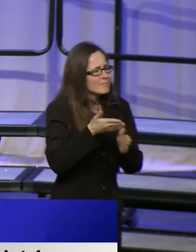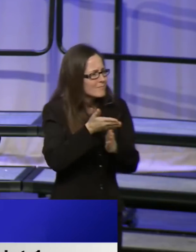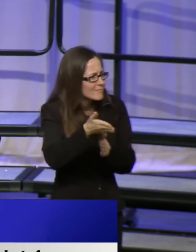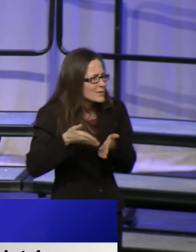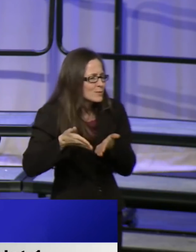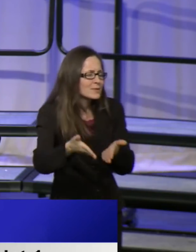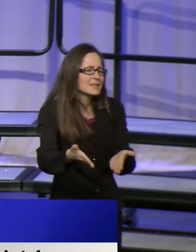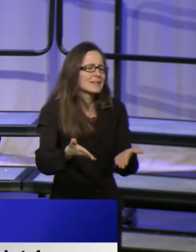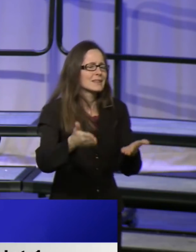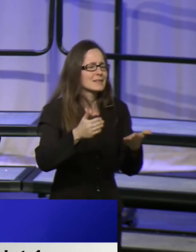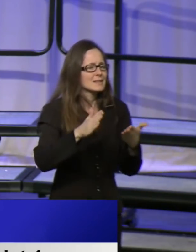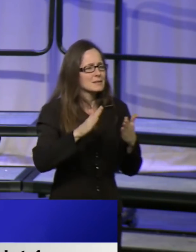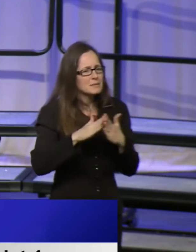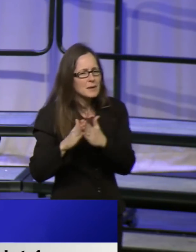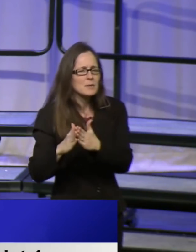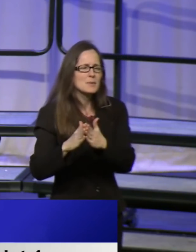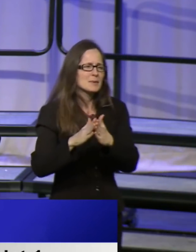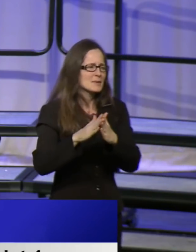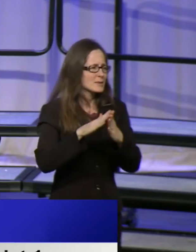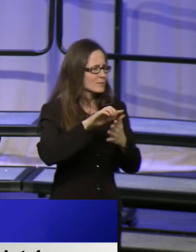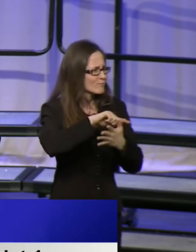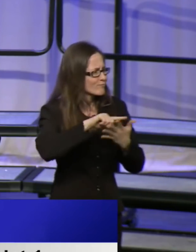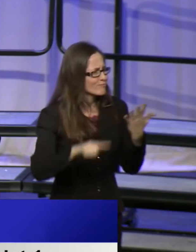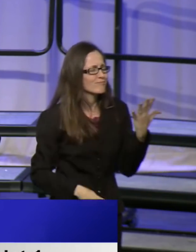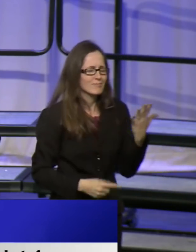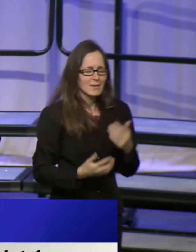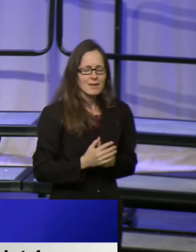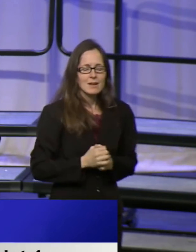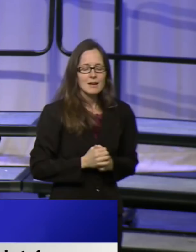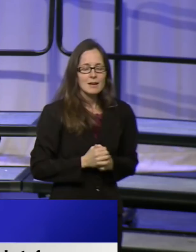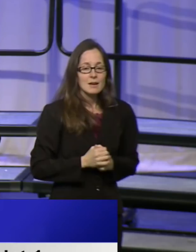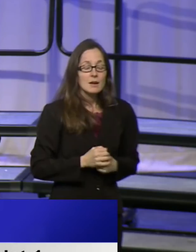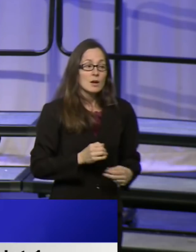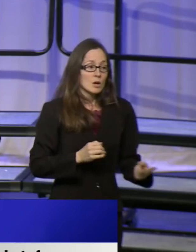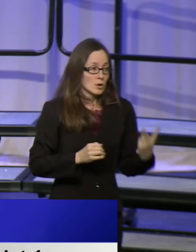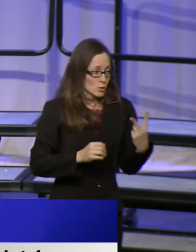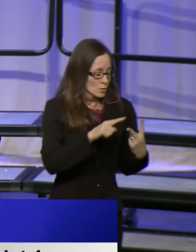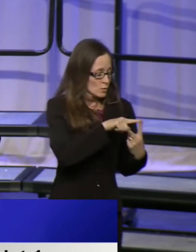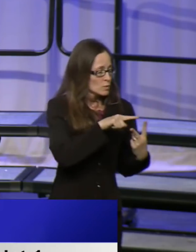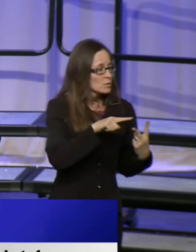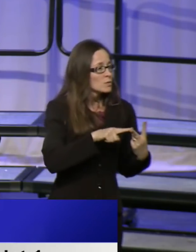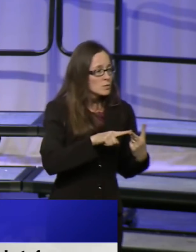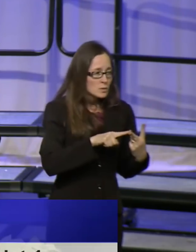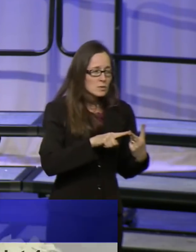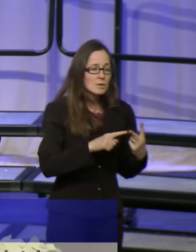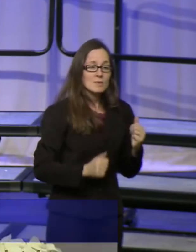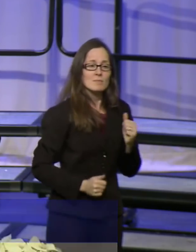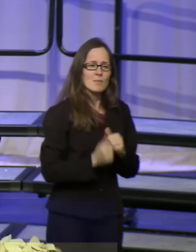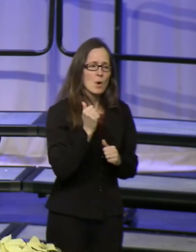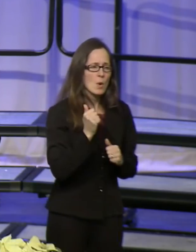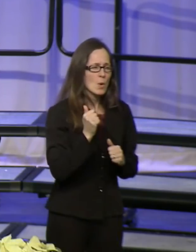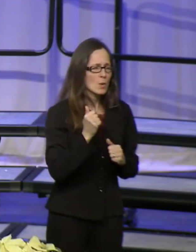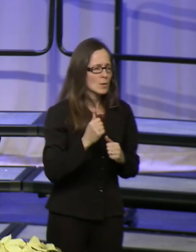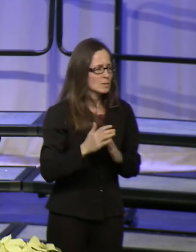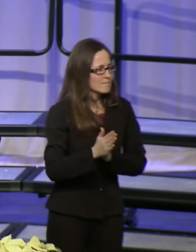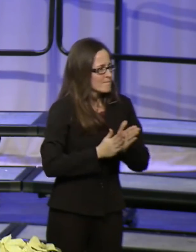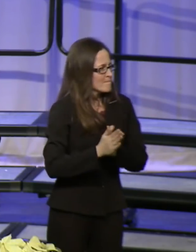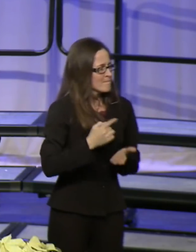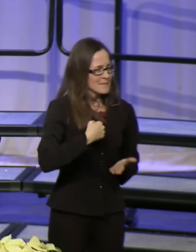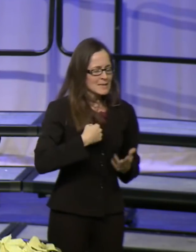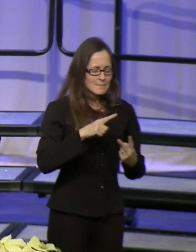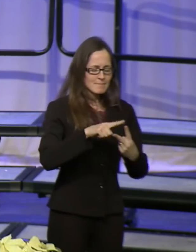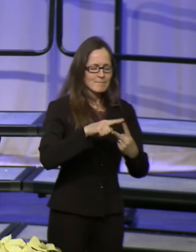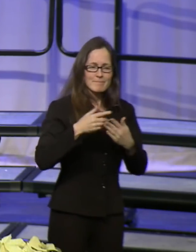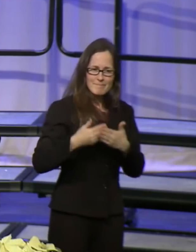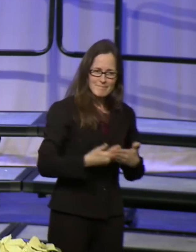towns. Two things dear and near always motivated this campaign: our babies and the special place each of